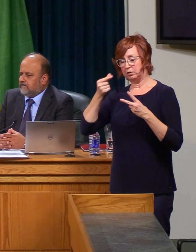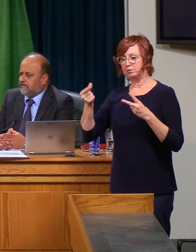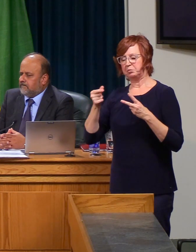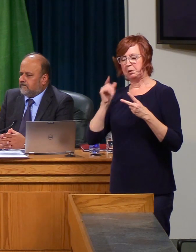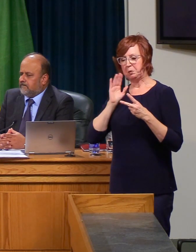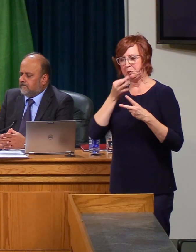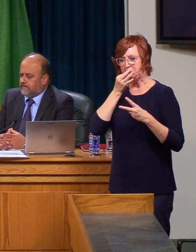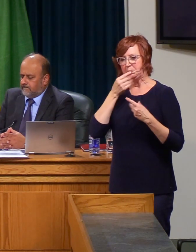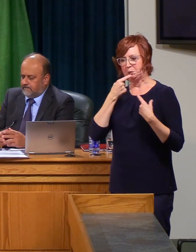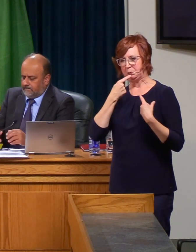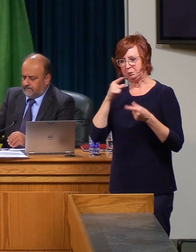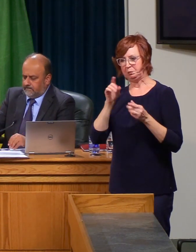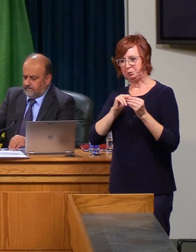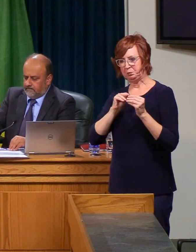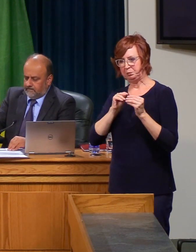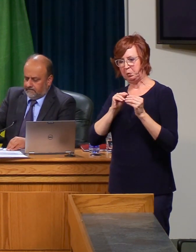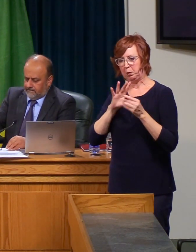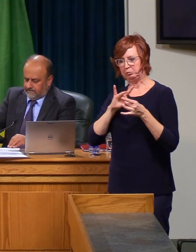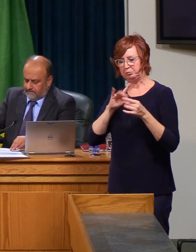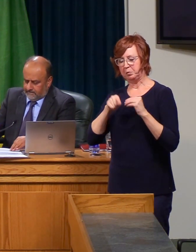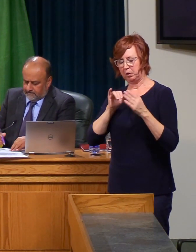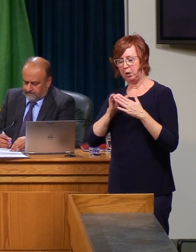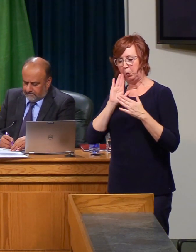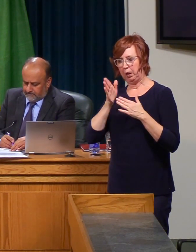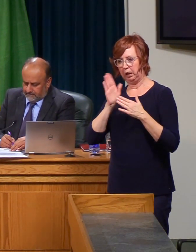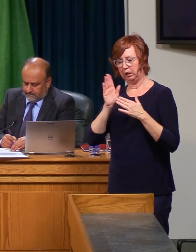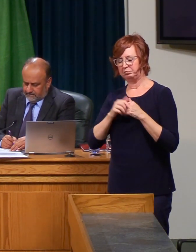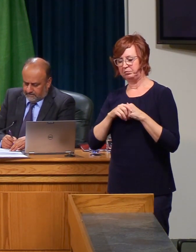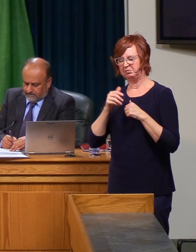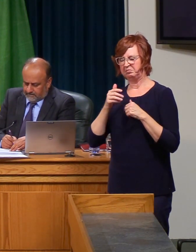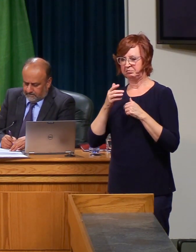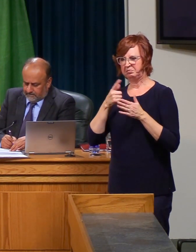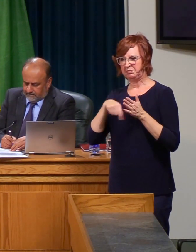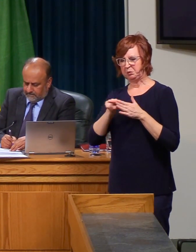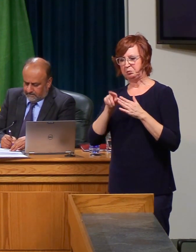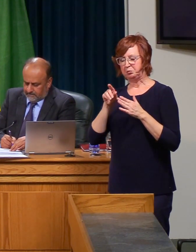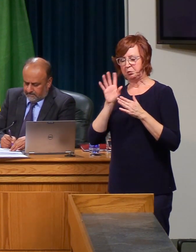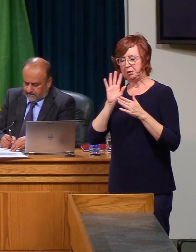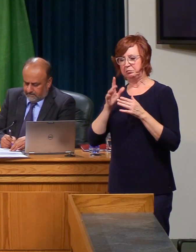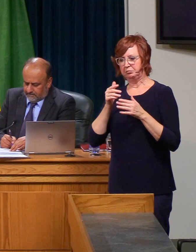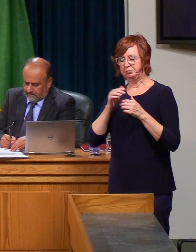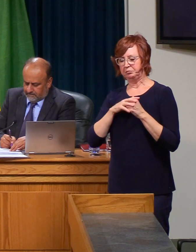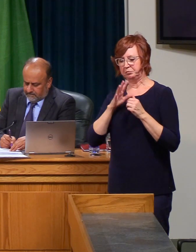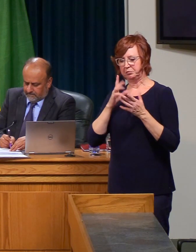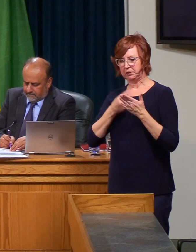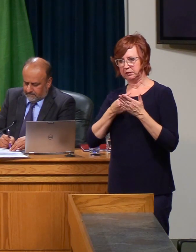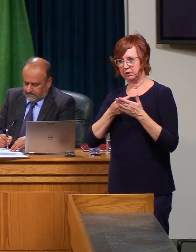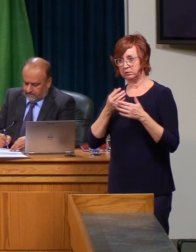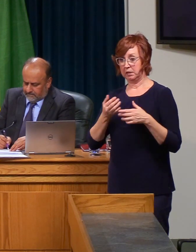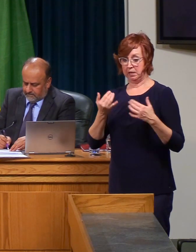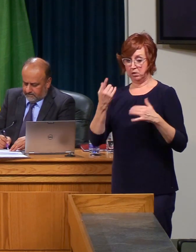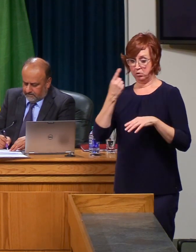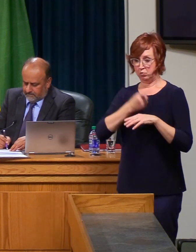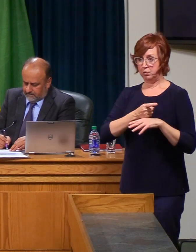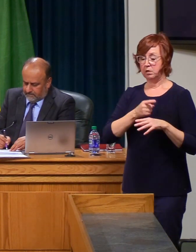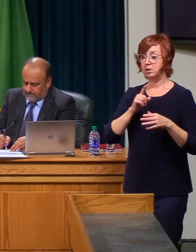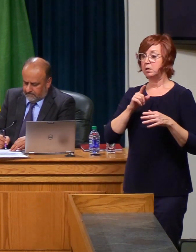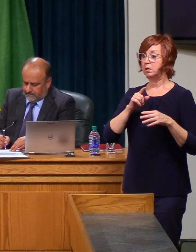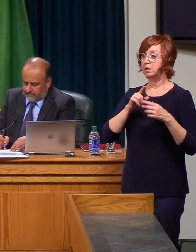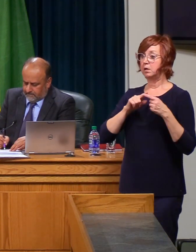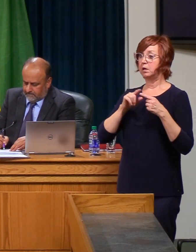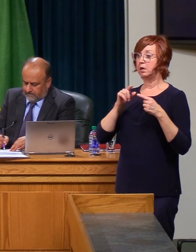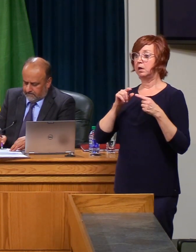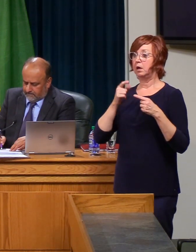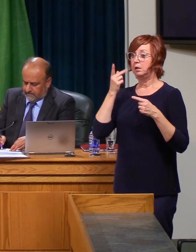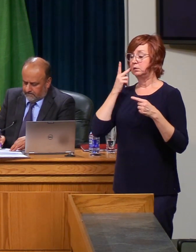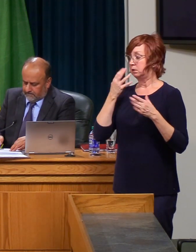in the days ahead. There are some pieces in this financial aid package here today that will have an impact not only on the oil